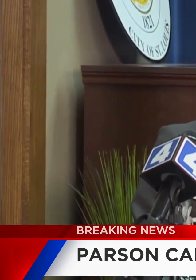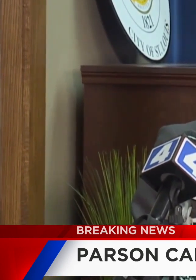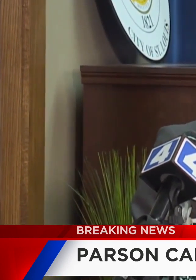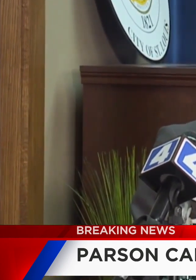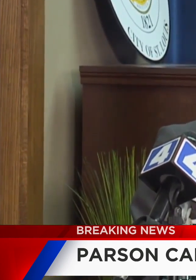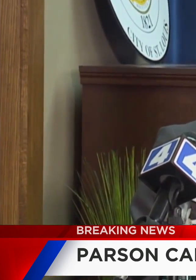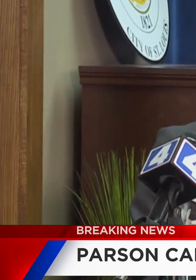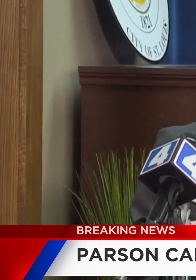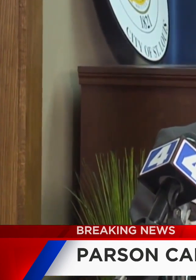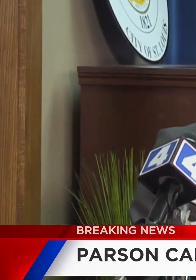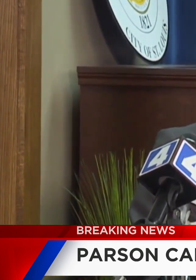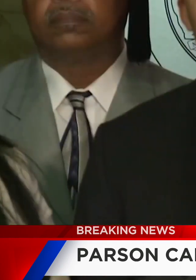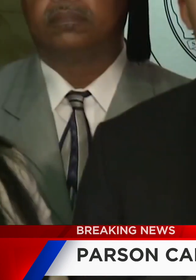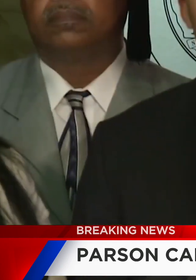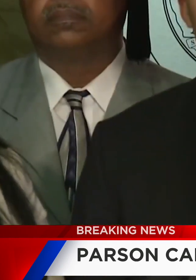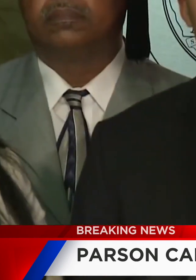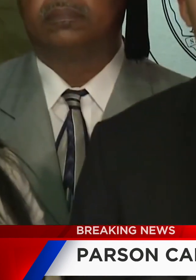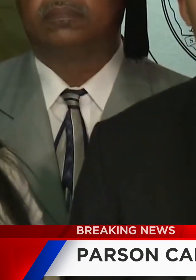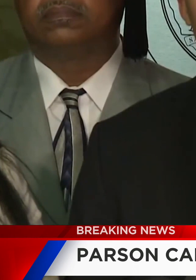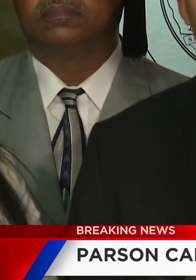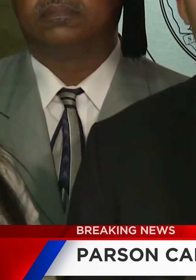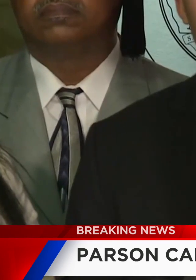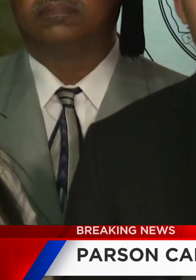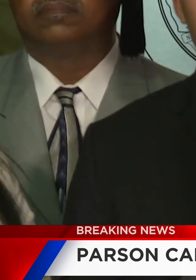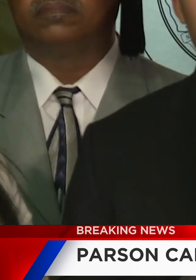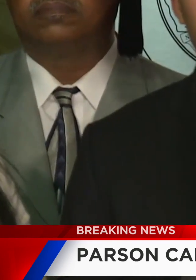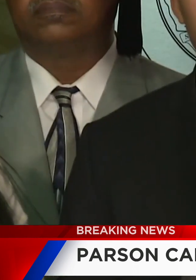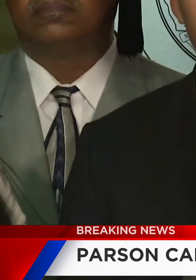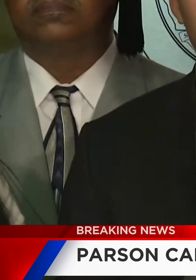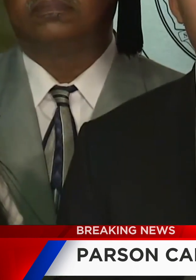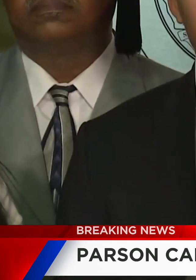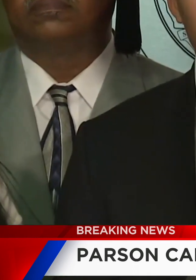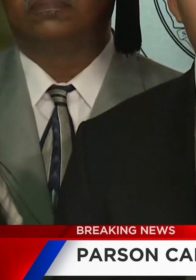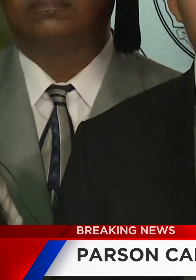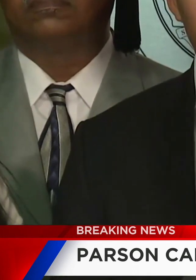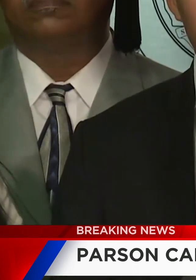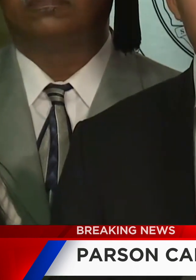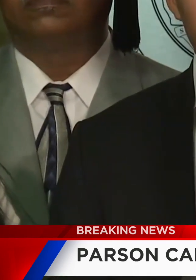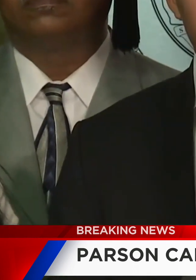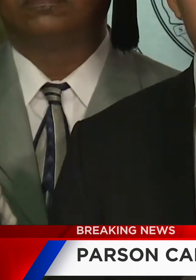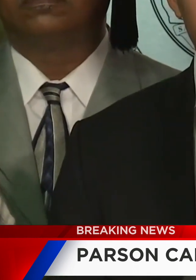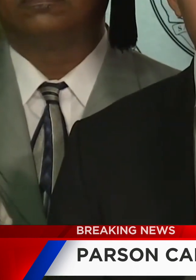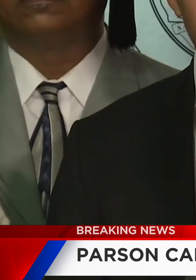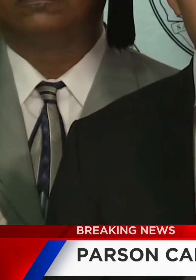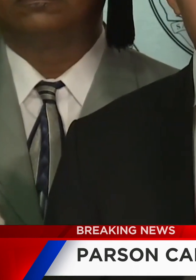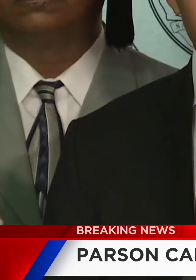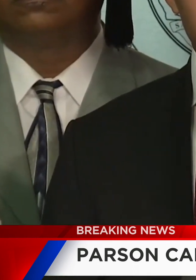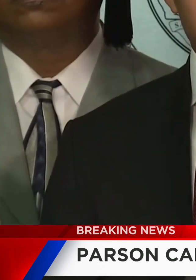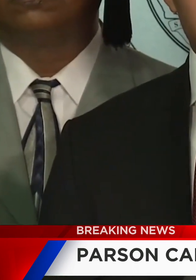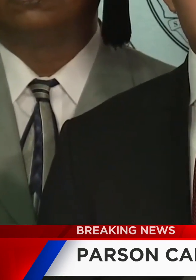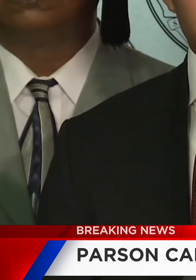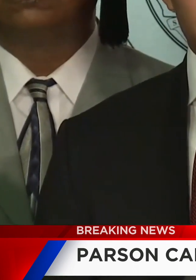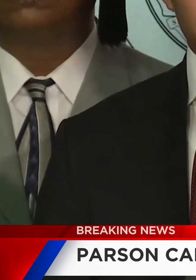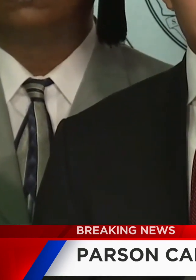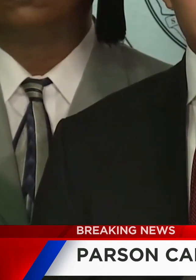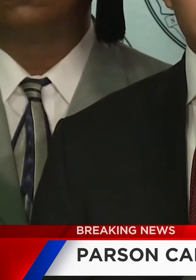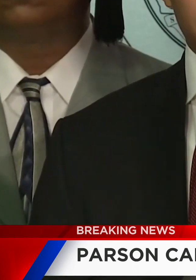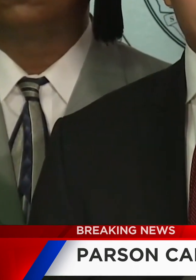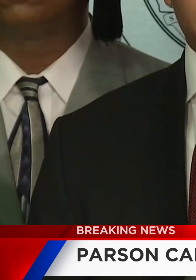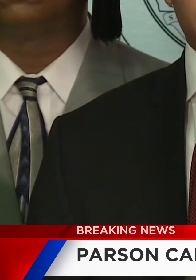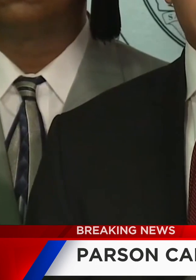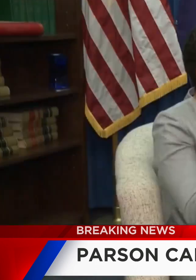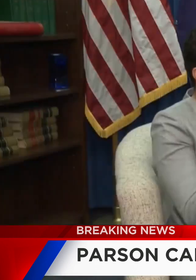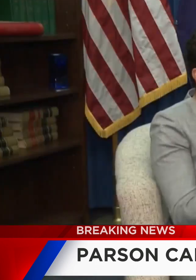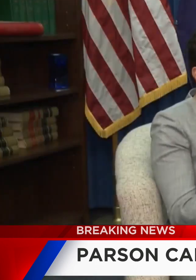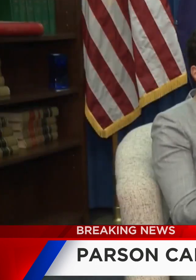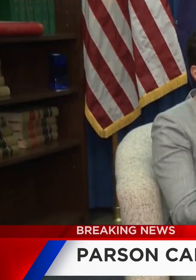community still has a voice in these cases under this proposal, because local judges are on the